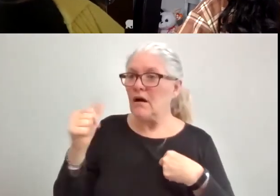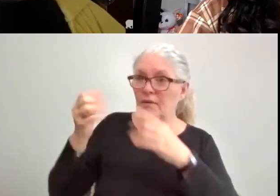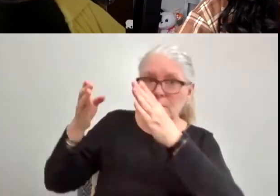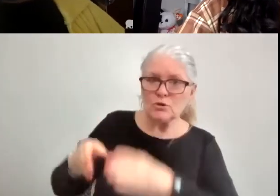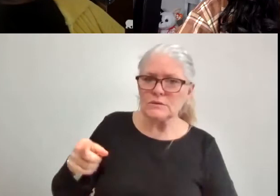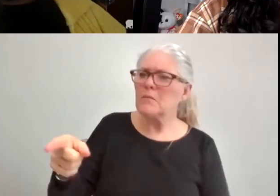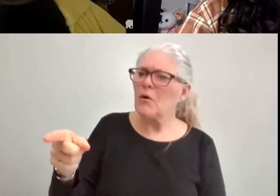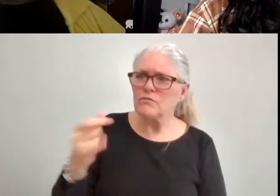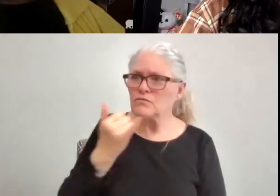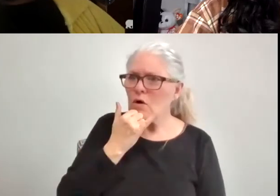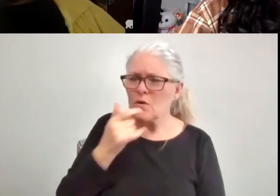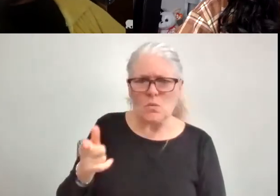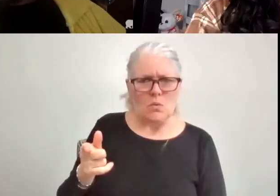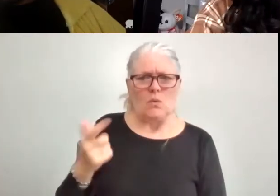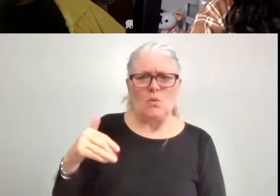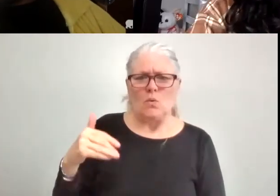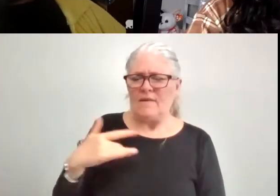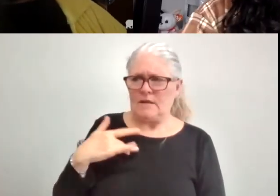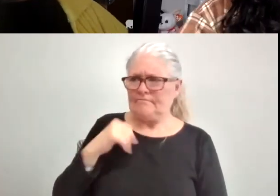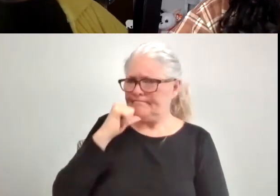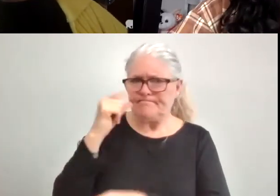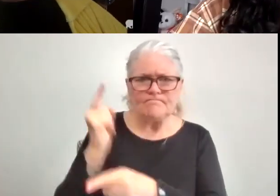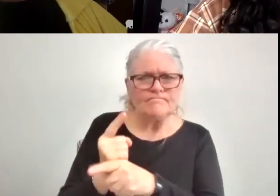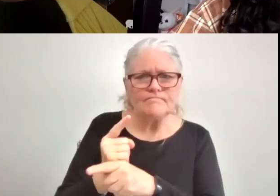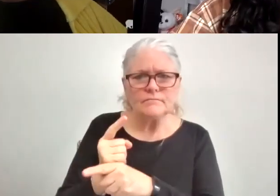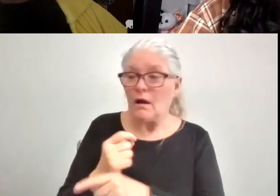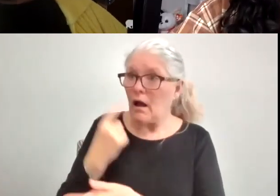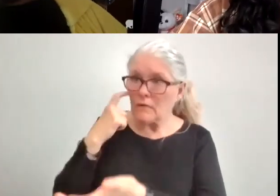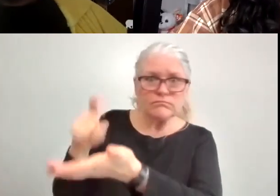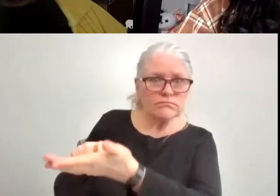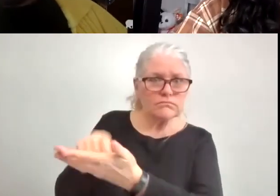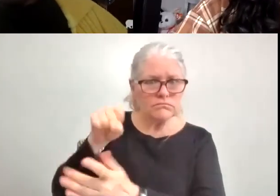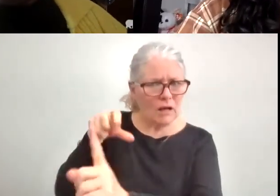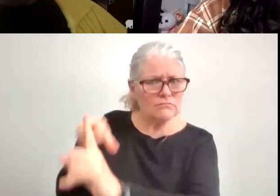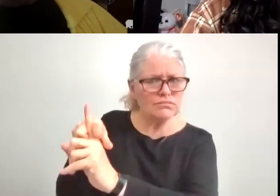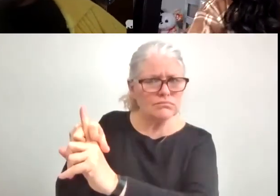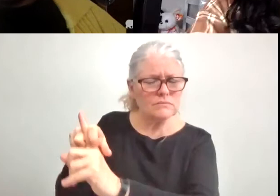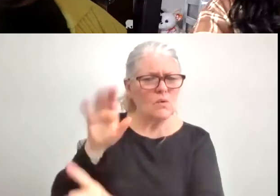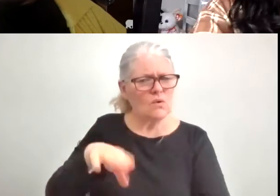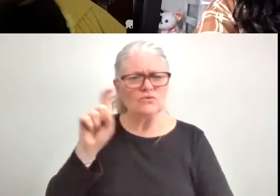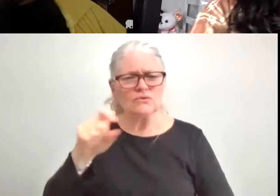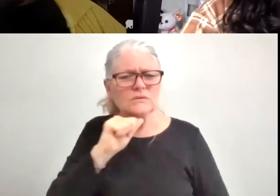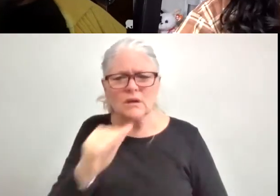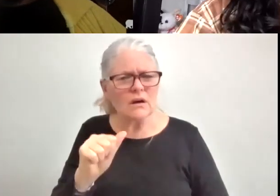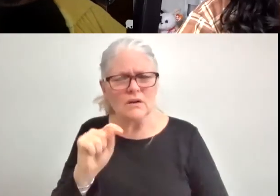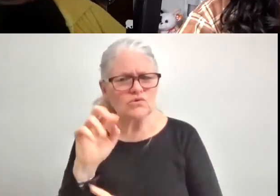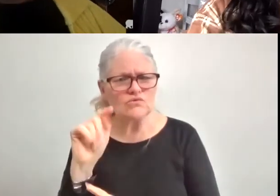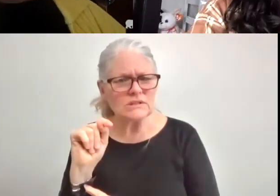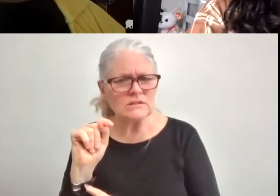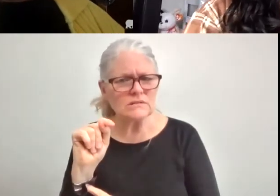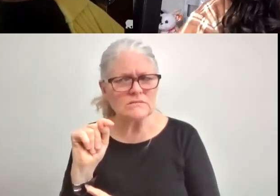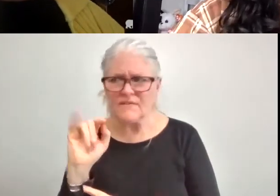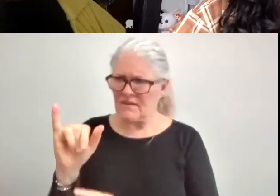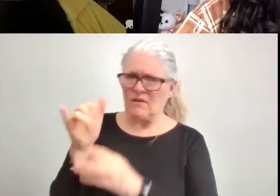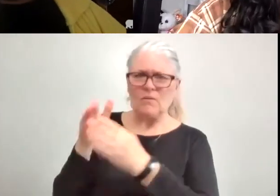that. That feels wrong, it doesn't feel right, right? And say, nobody deserves to be treated that way. And then not realize we're being treated in the exact